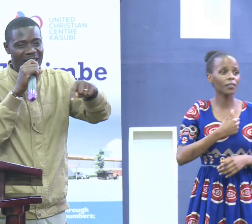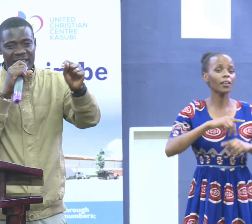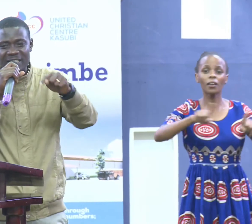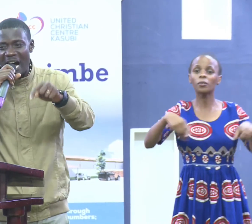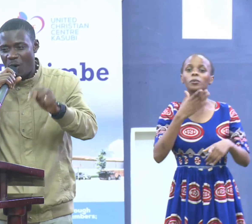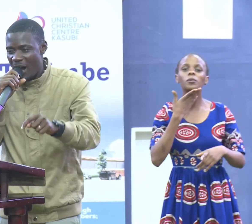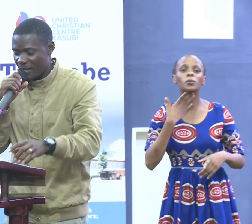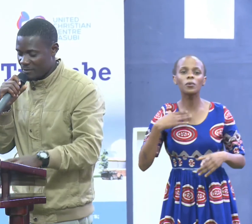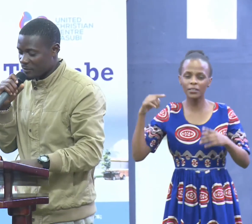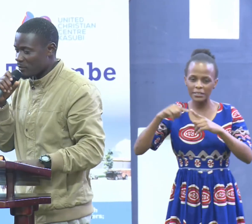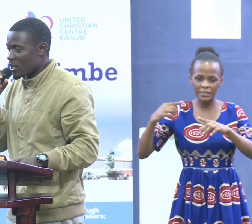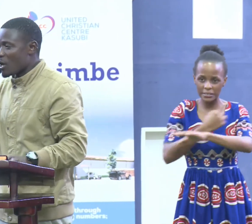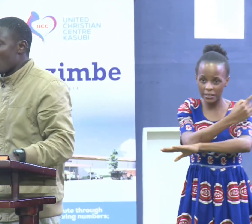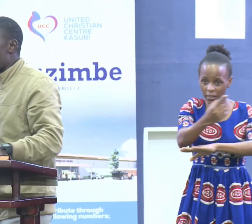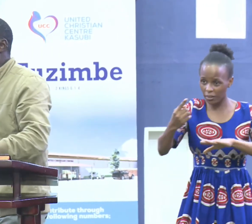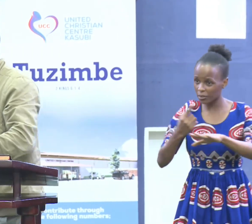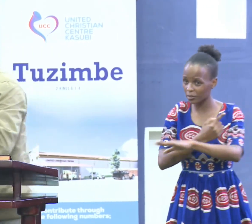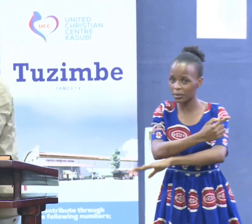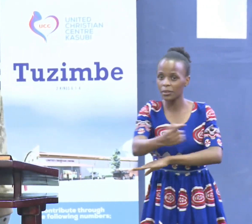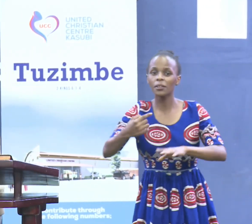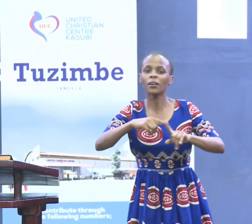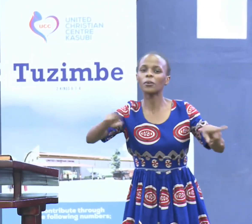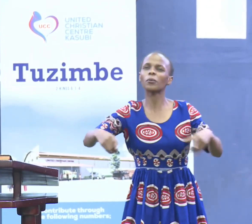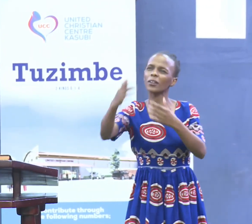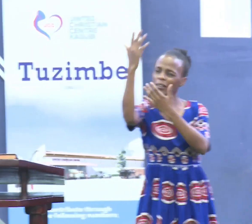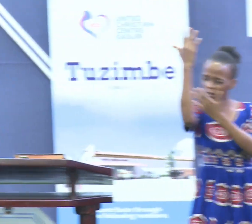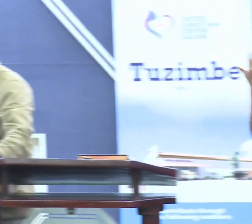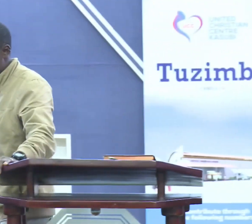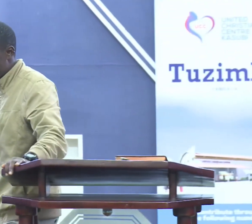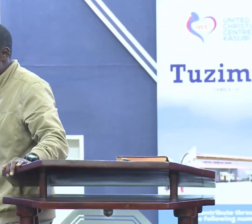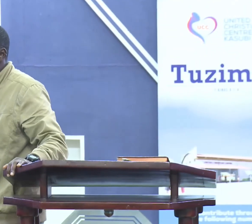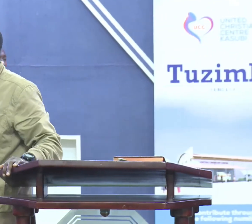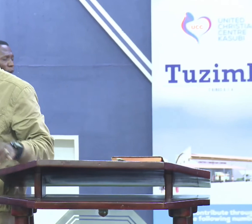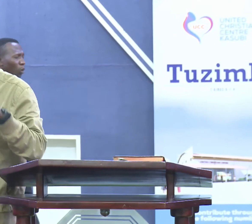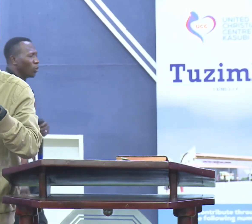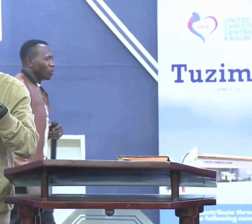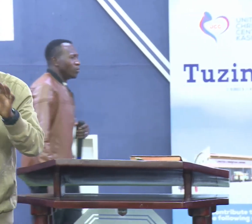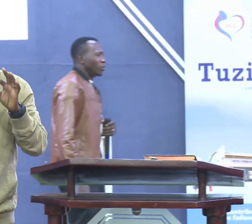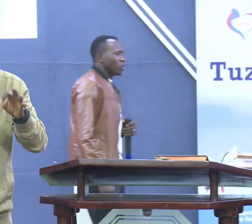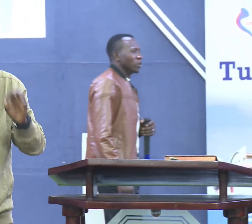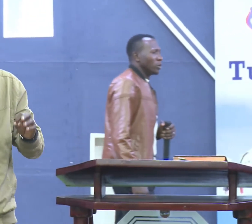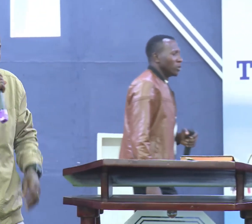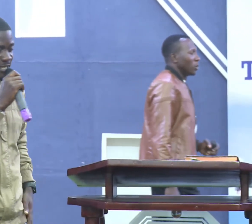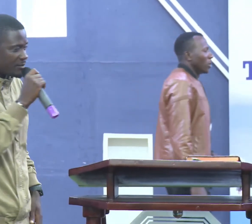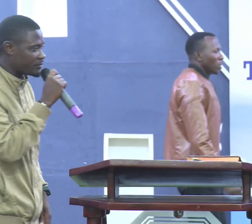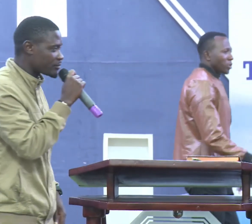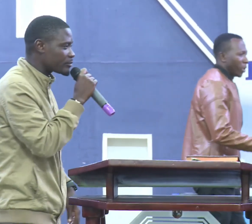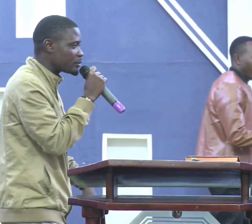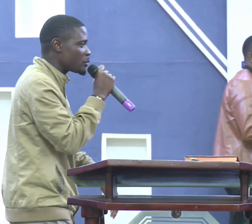we want this hour. We wait for this hour. We anticipate for